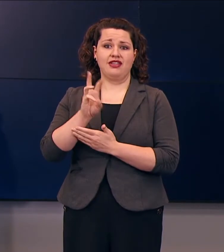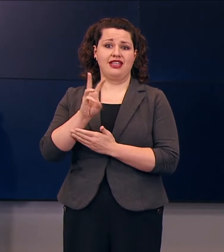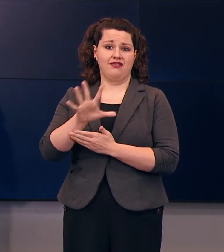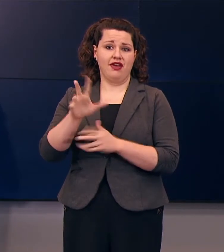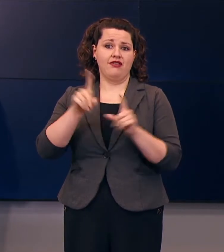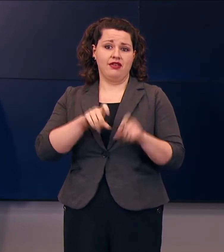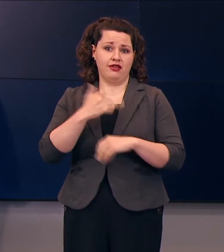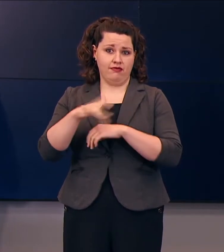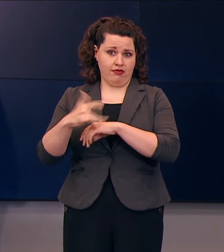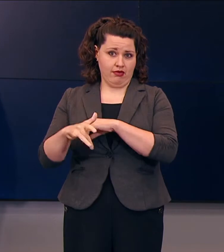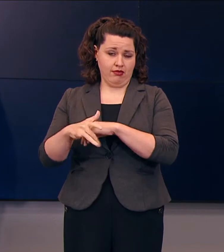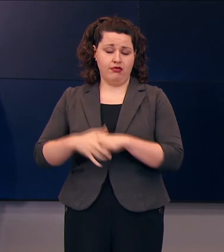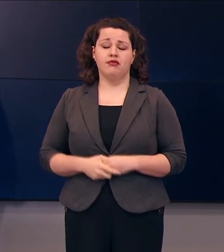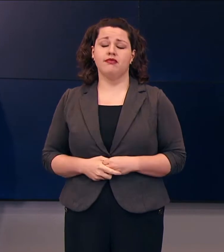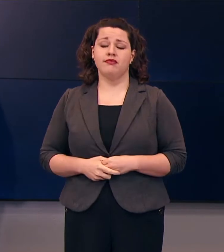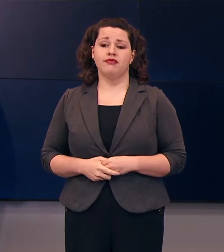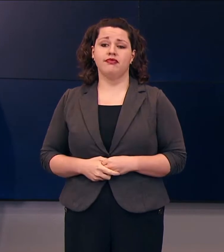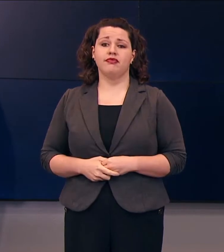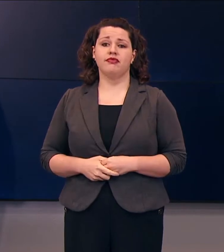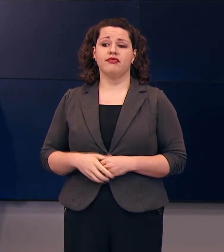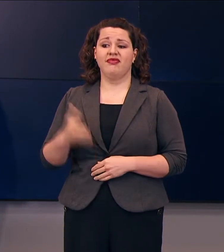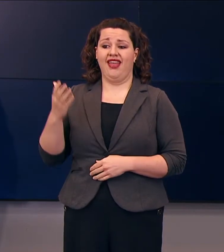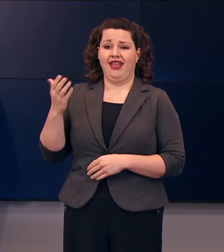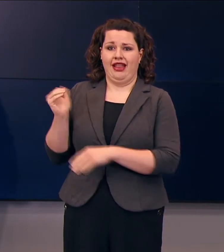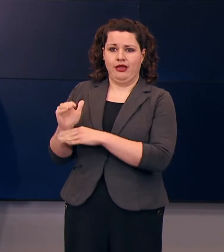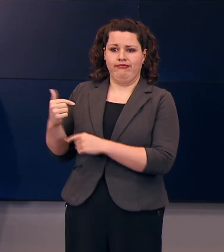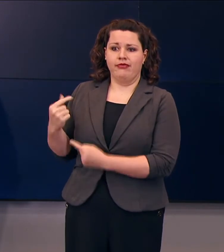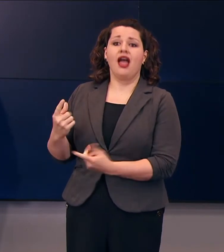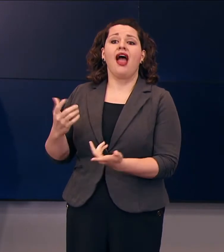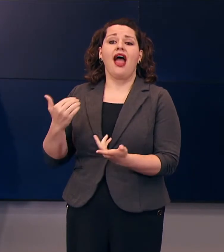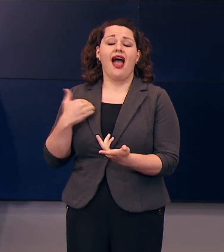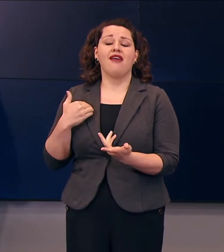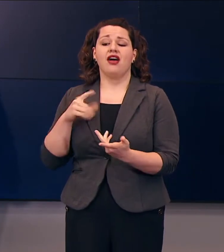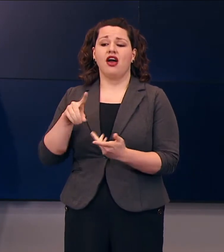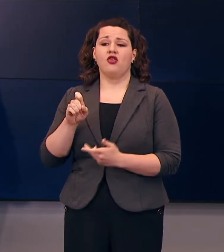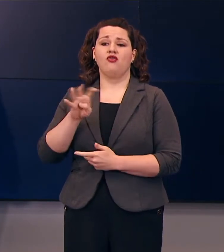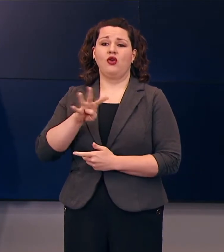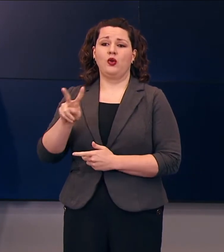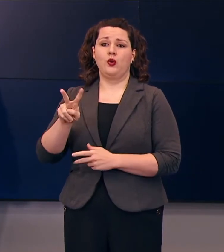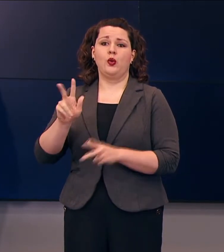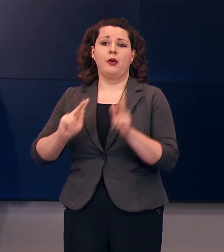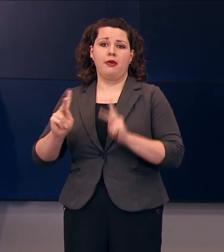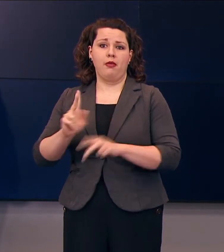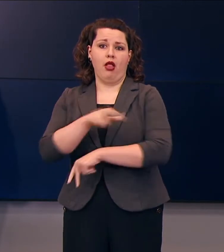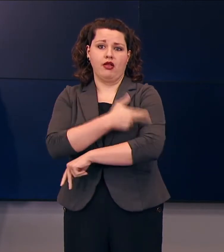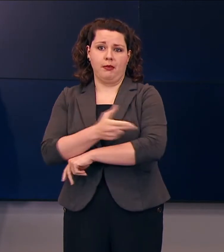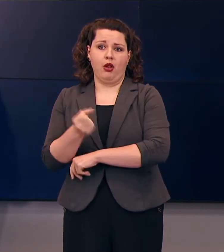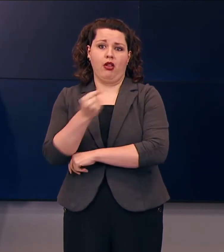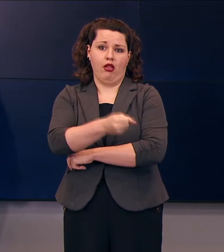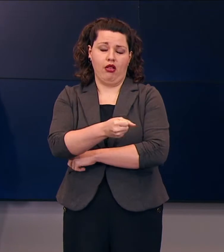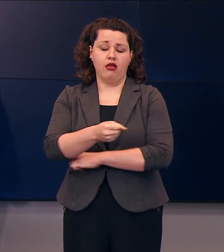3,565 tests available. As of last evening, we have 142 hospitalized,